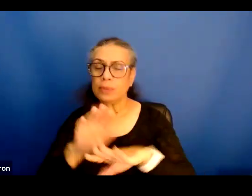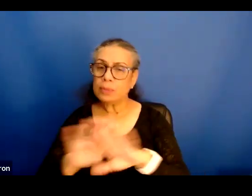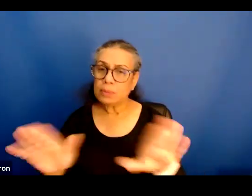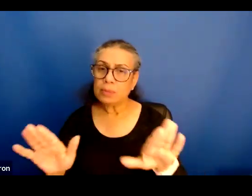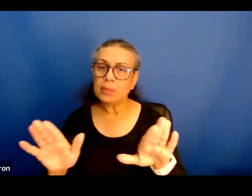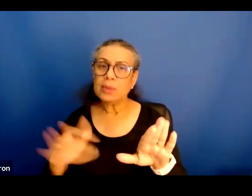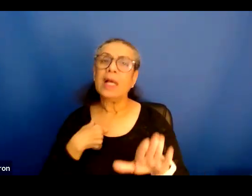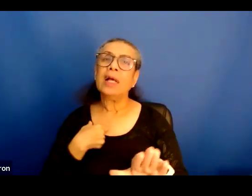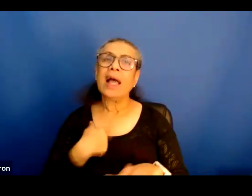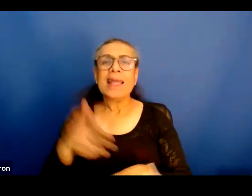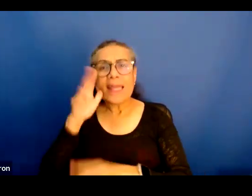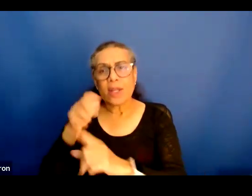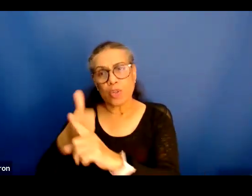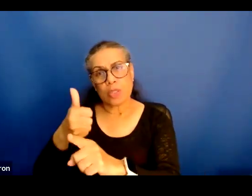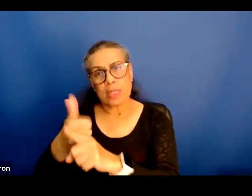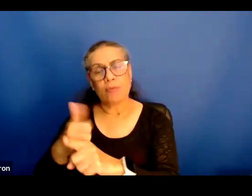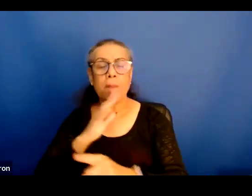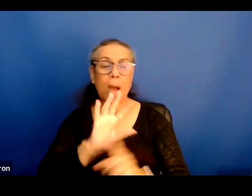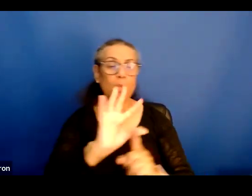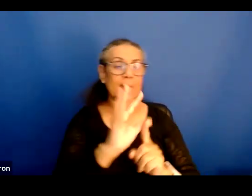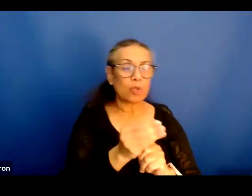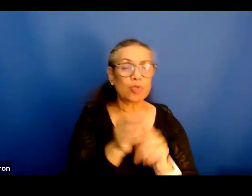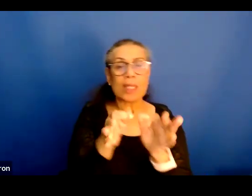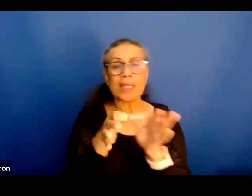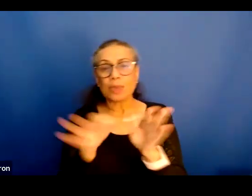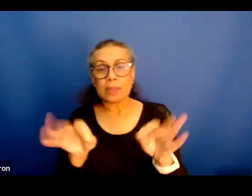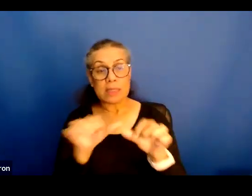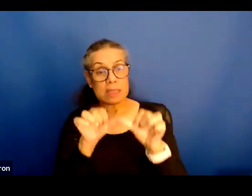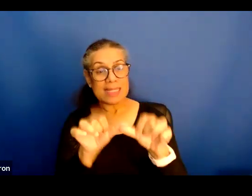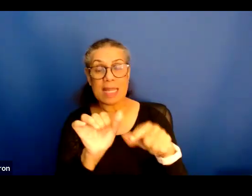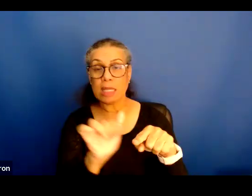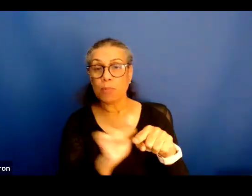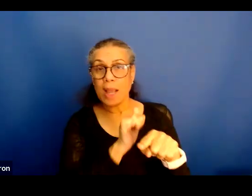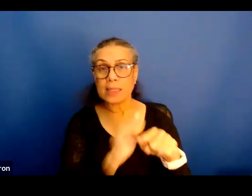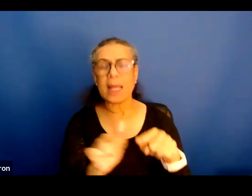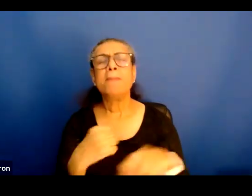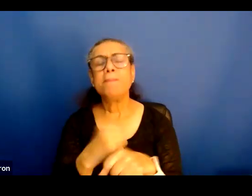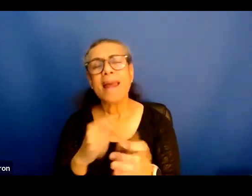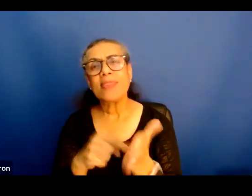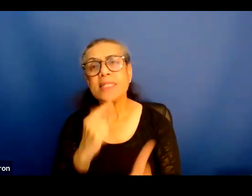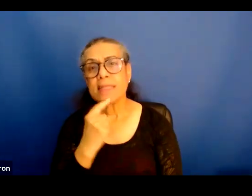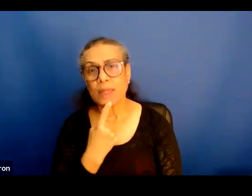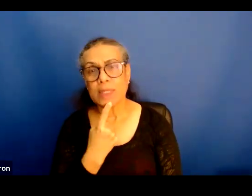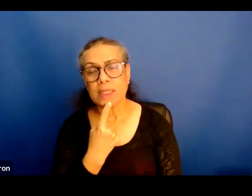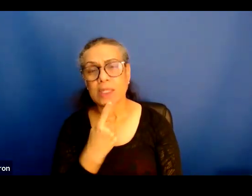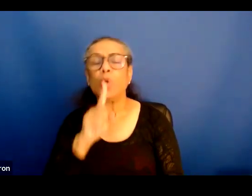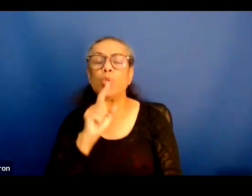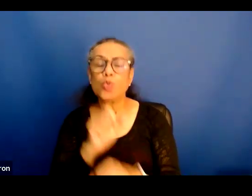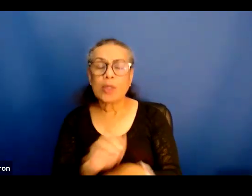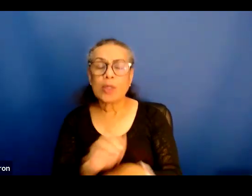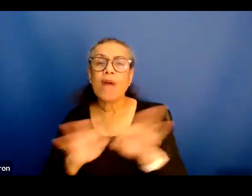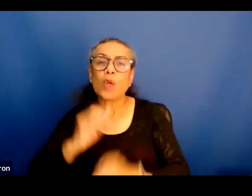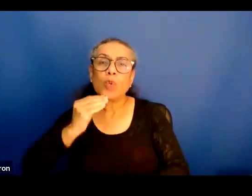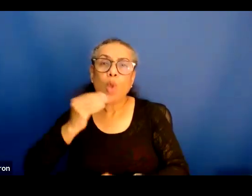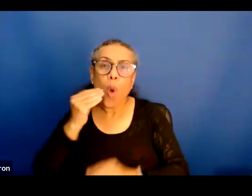your own rhetoric about the importance of culturally and linguistically sustaining practices seriously. Truly value the home language